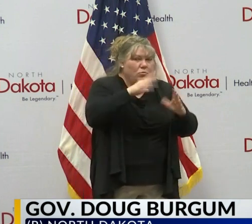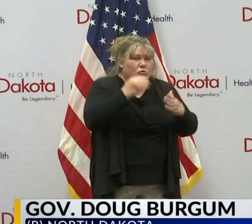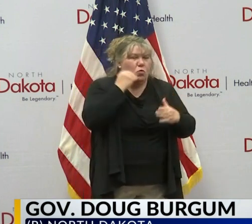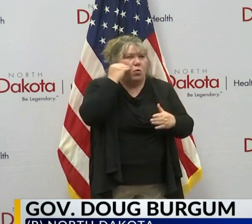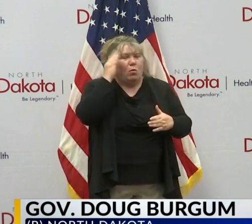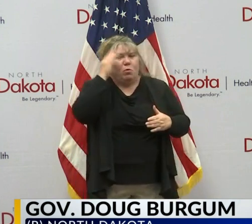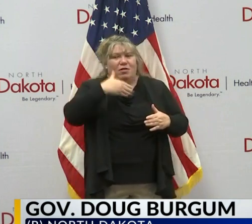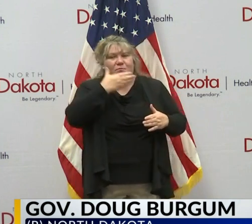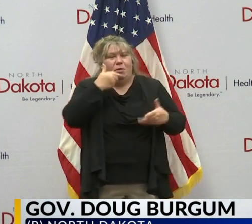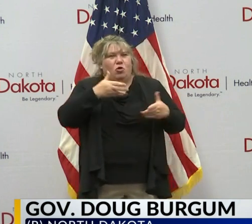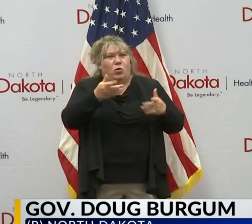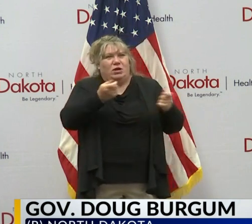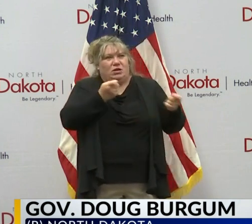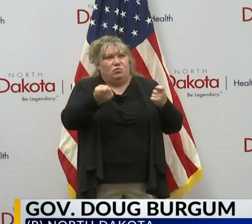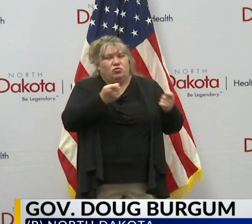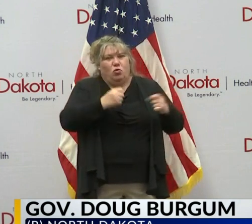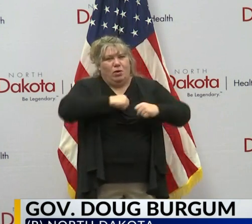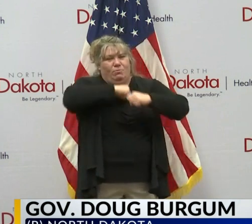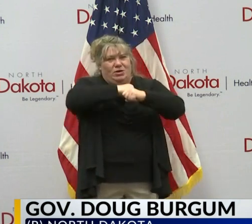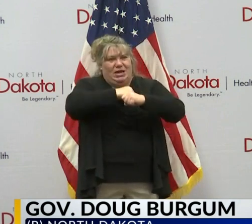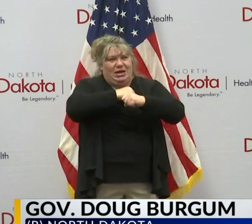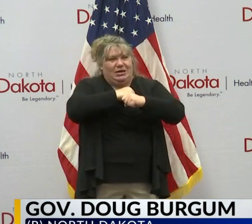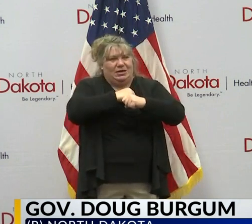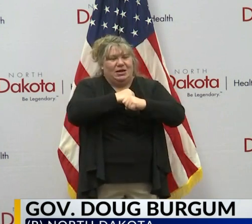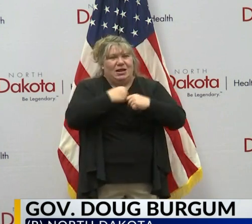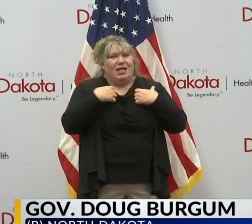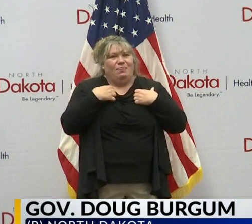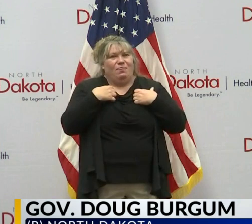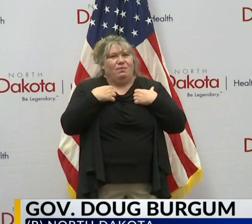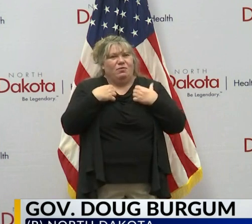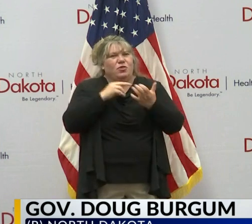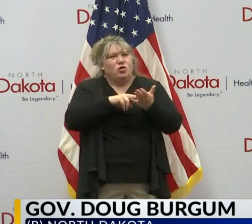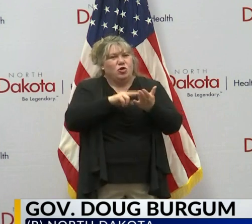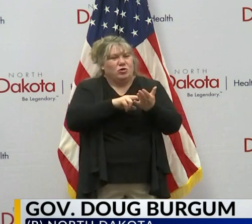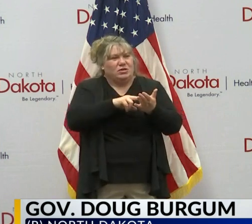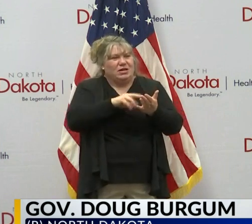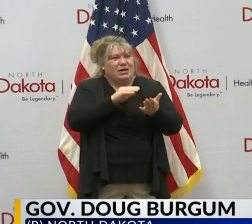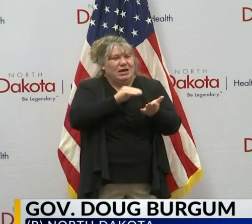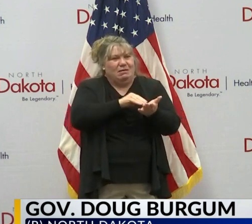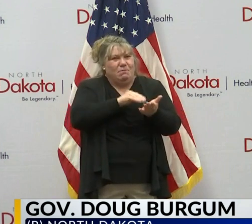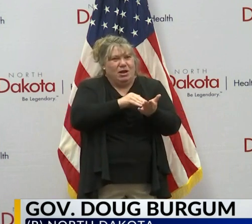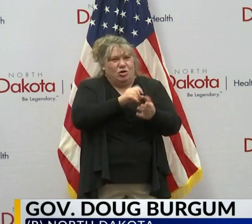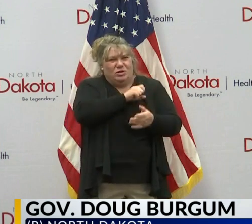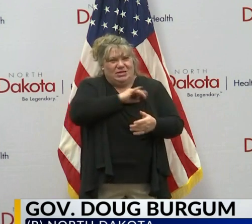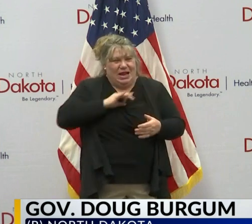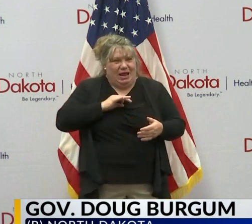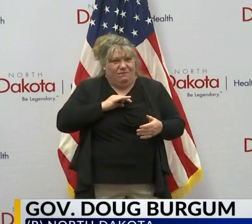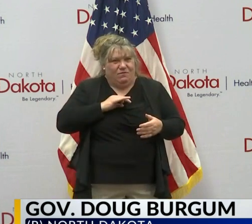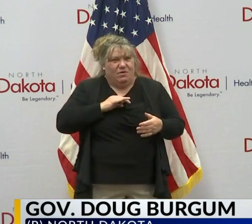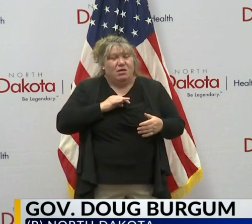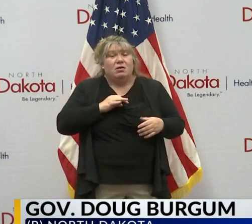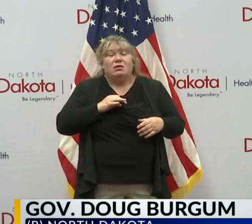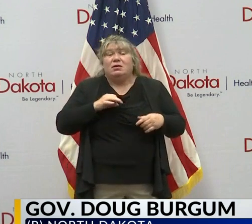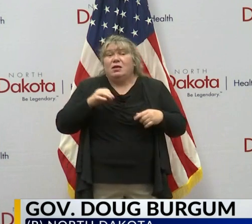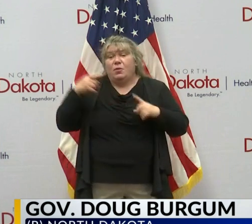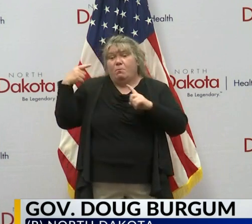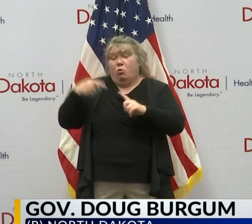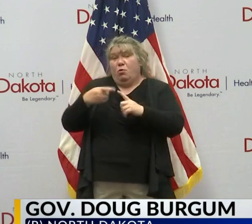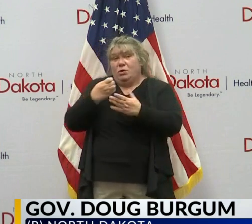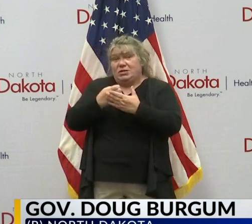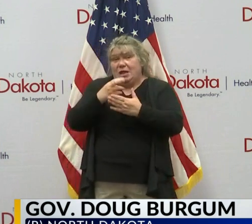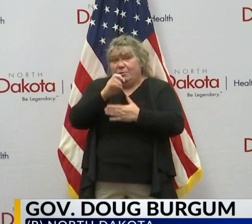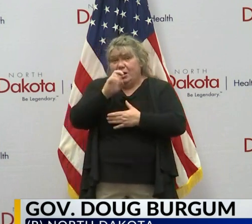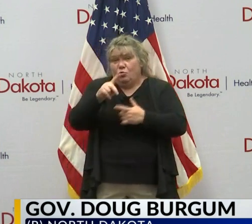control and protect the healthcare staff that works in long-term care. So it was about economic risk and health